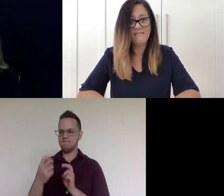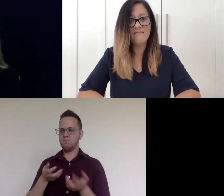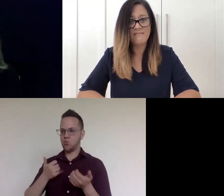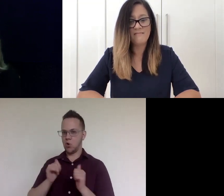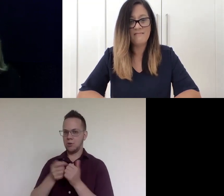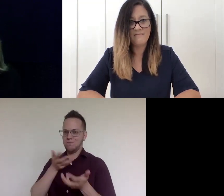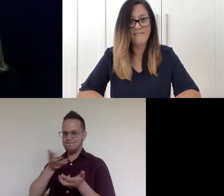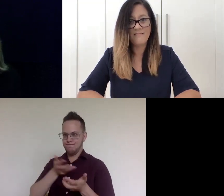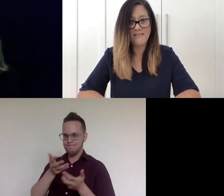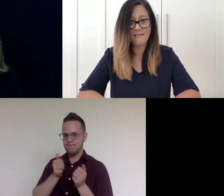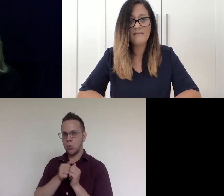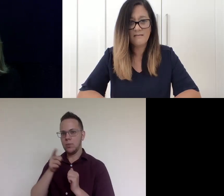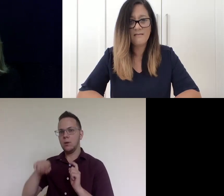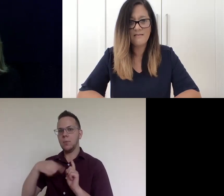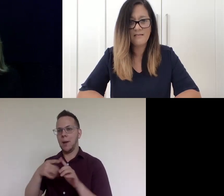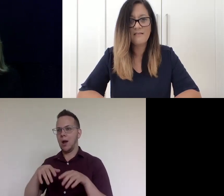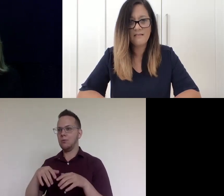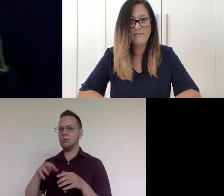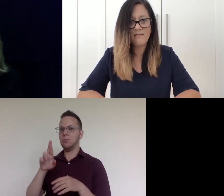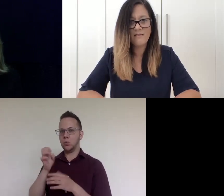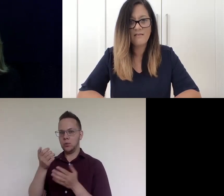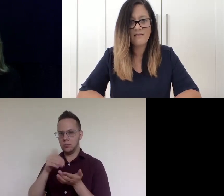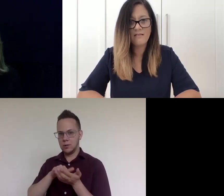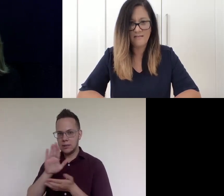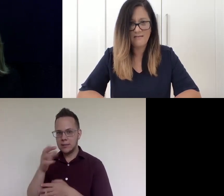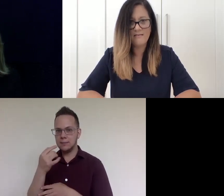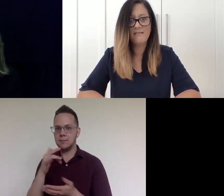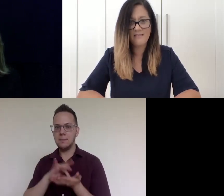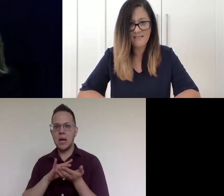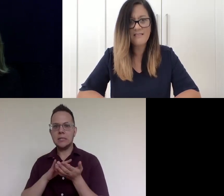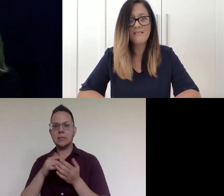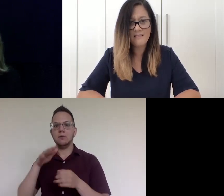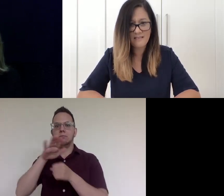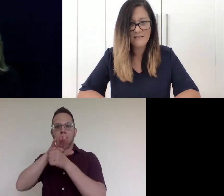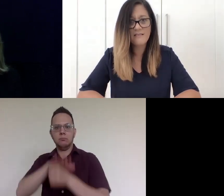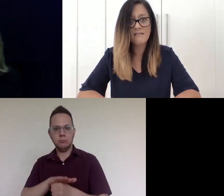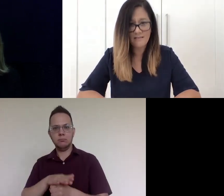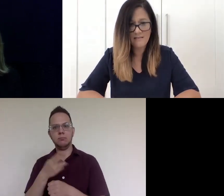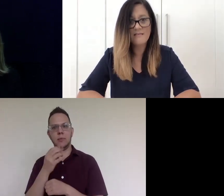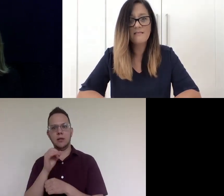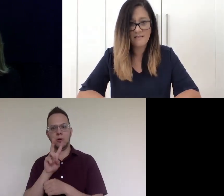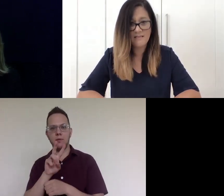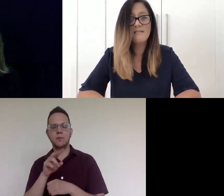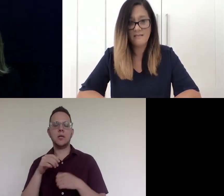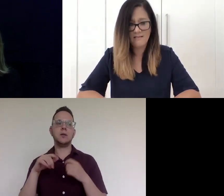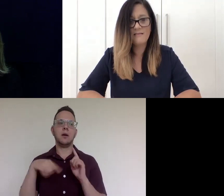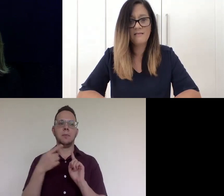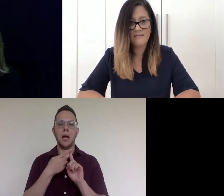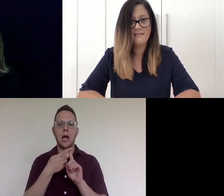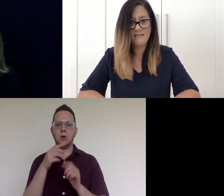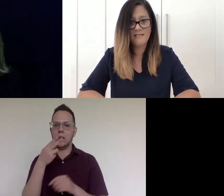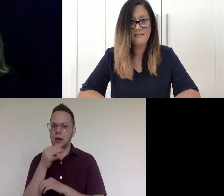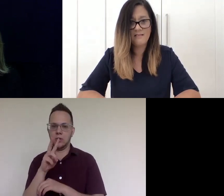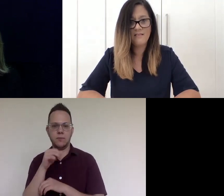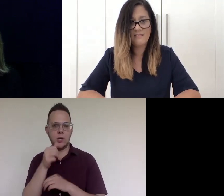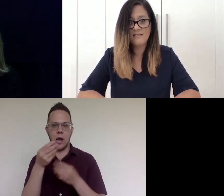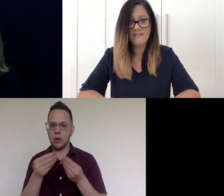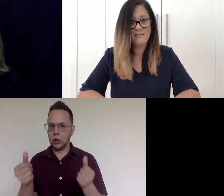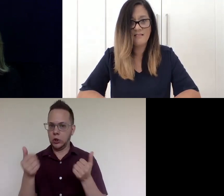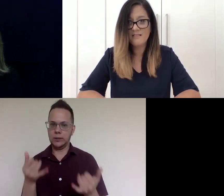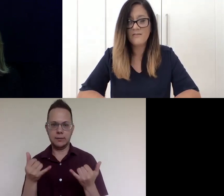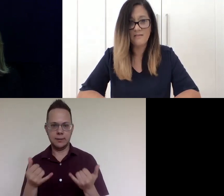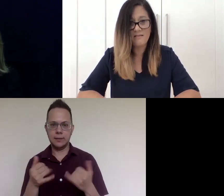this would be okay. And again, I was only in the emergency department very briefly, and HIV is not something we can cure, right?